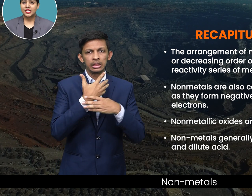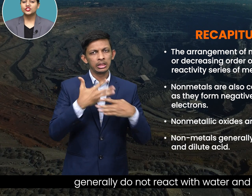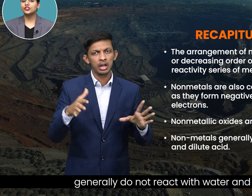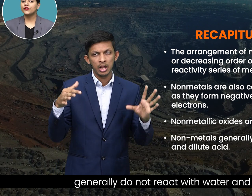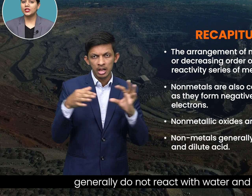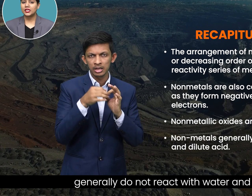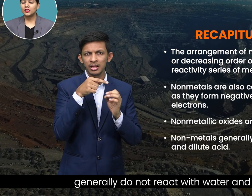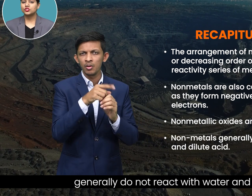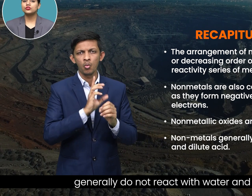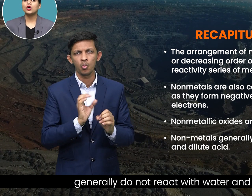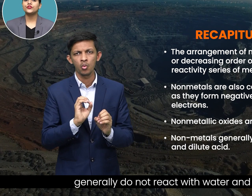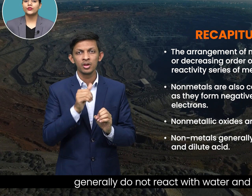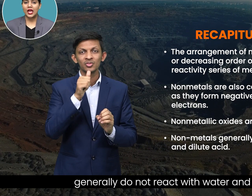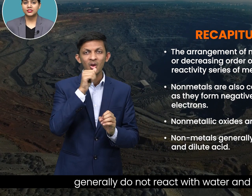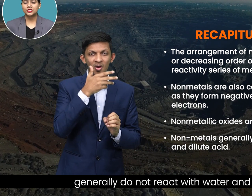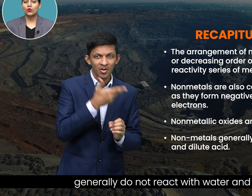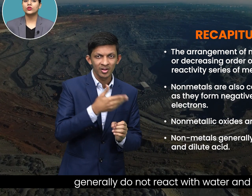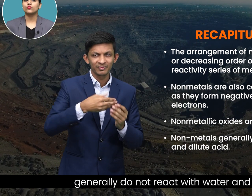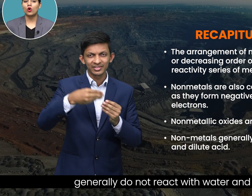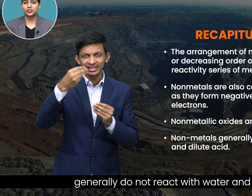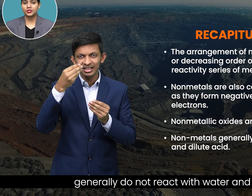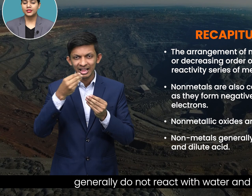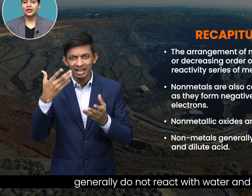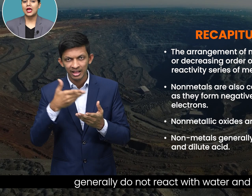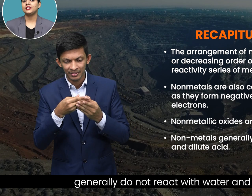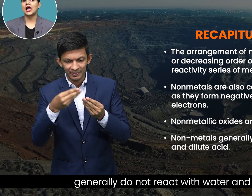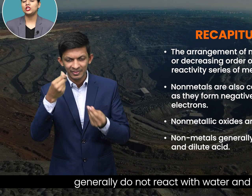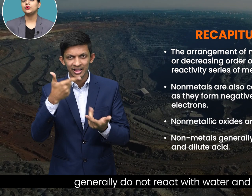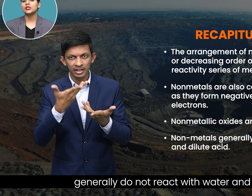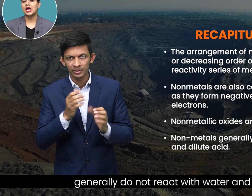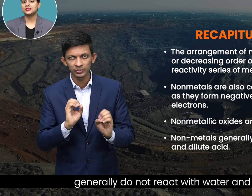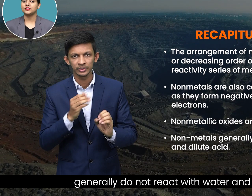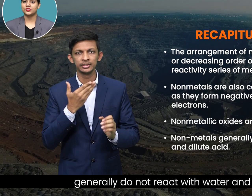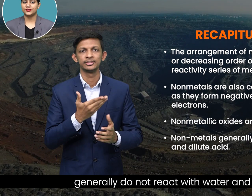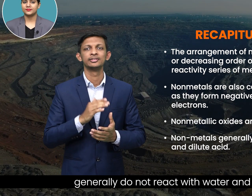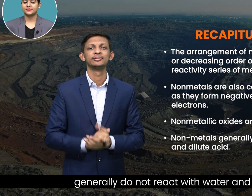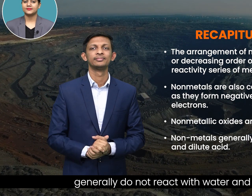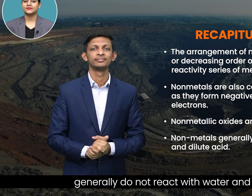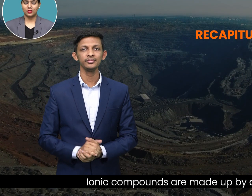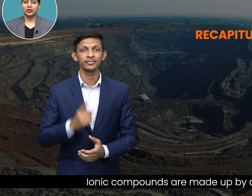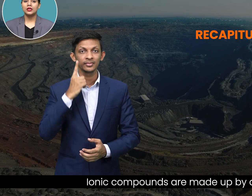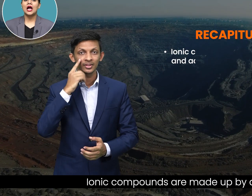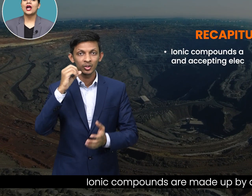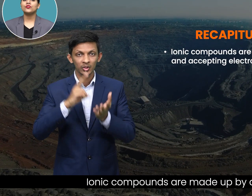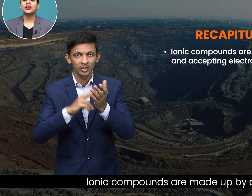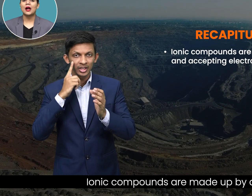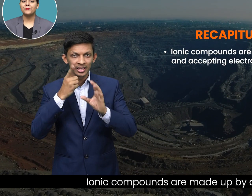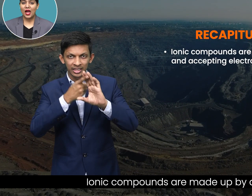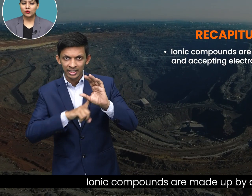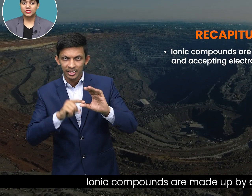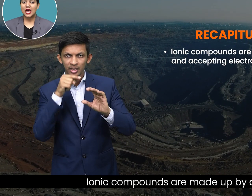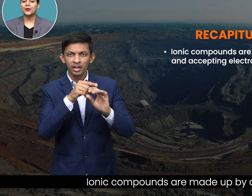Non-metals generally do not react with water and dilute acid.